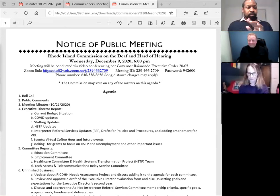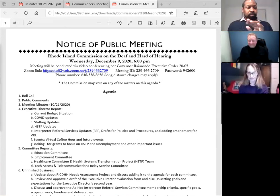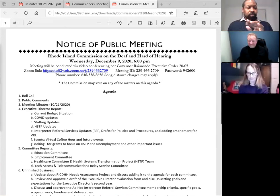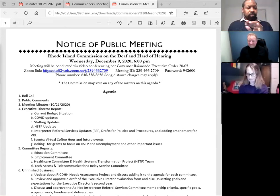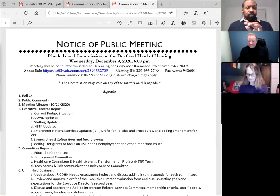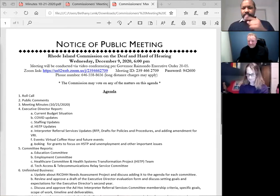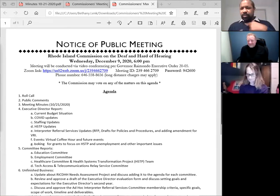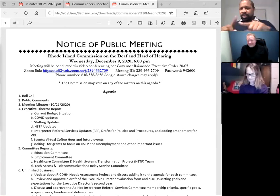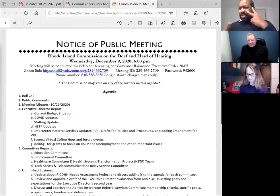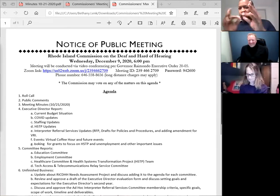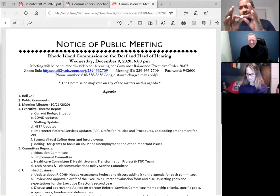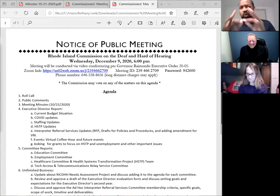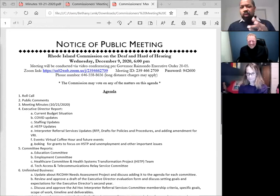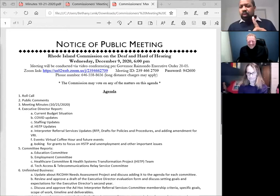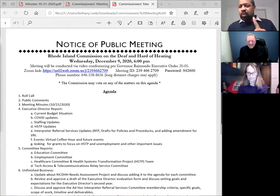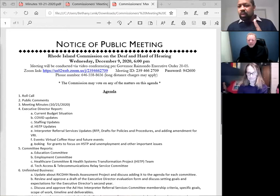Computer audio.